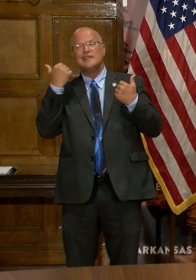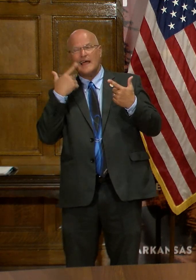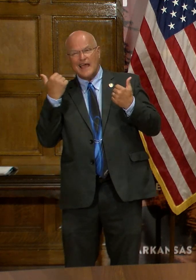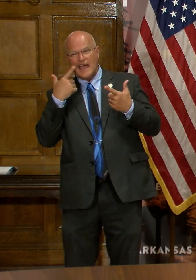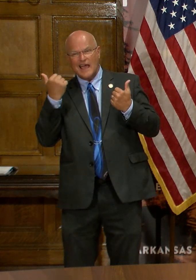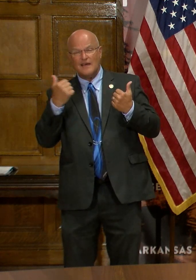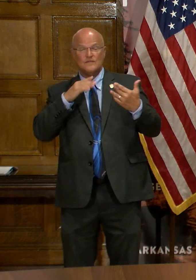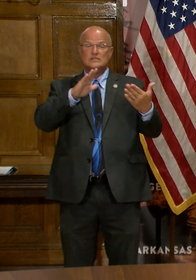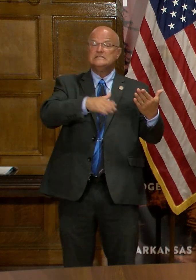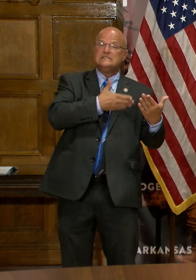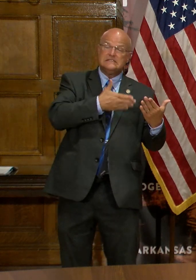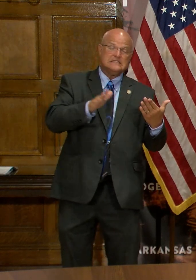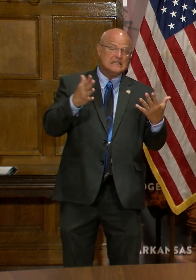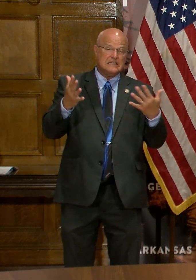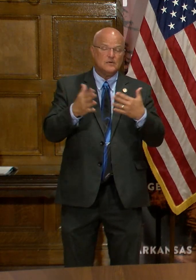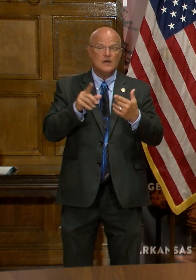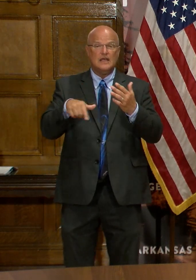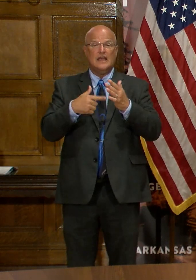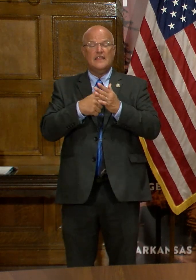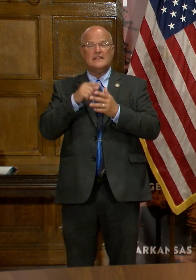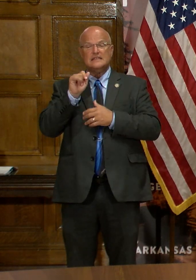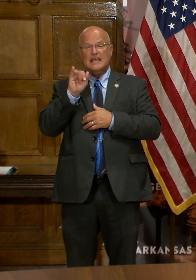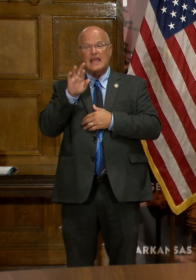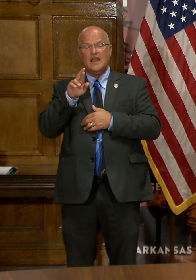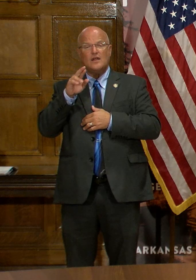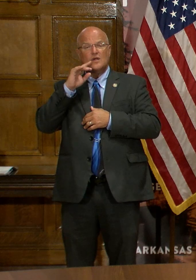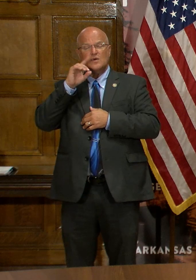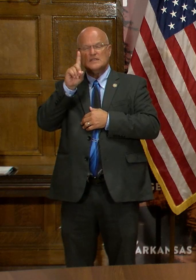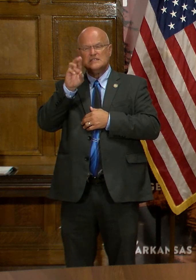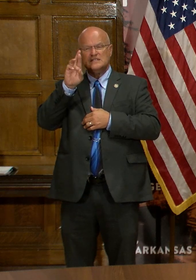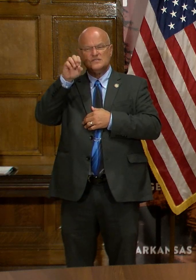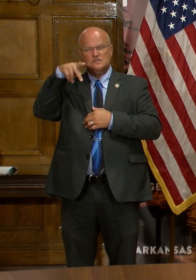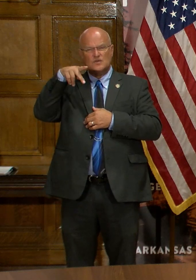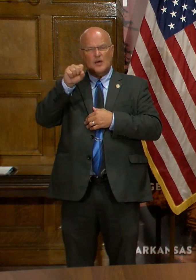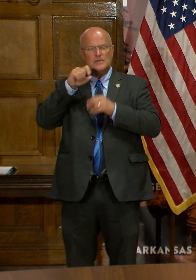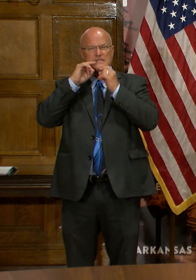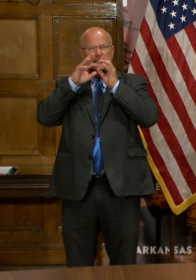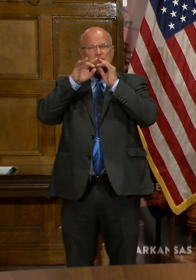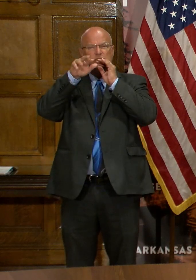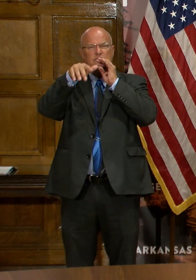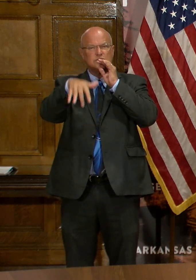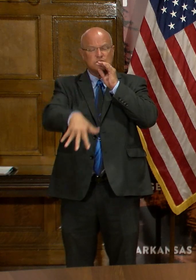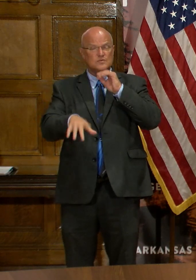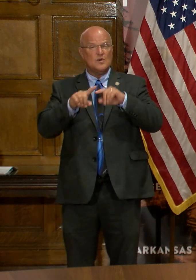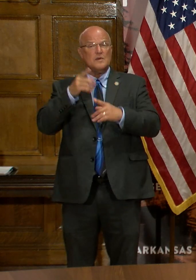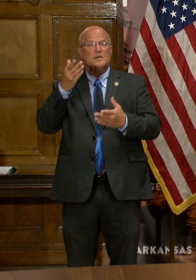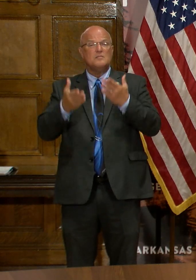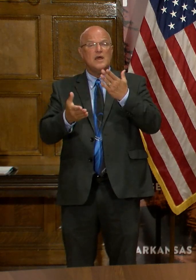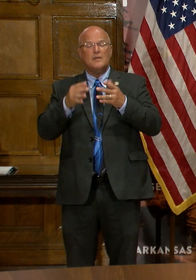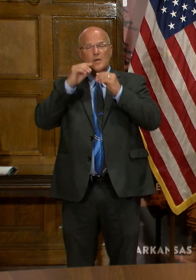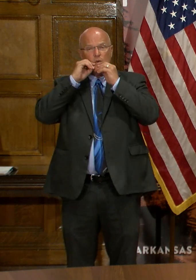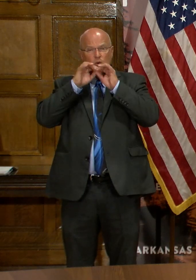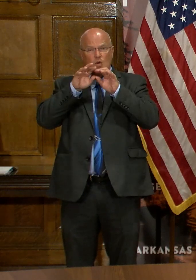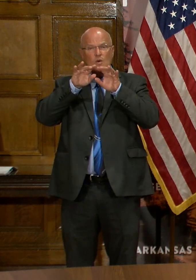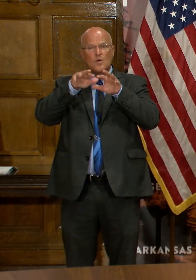or sing. This air has droplets in it. Some of them will fall to the ground, but there may be